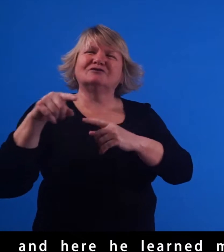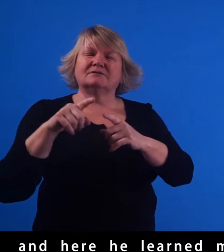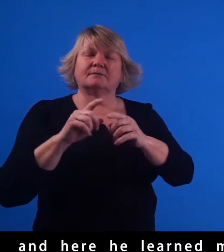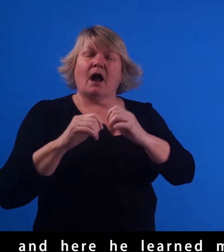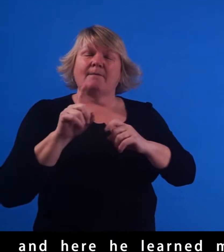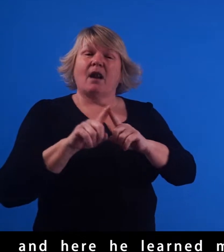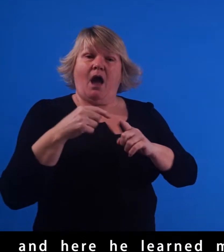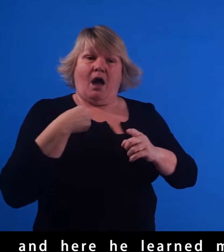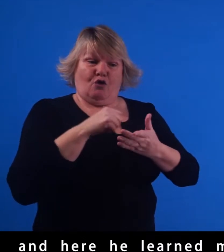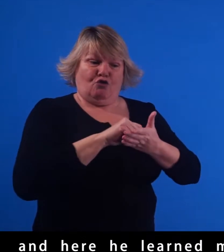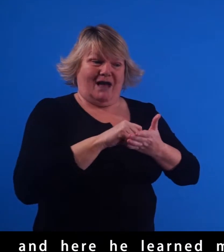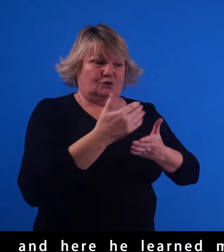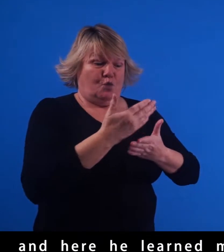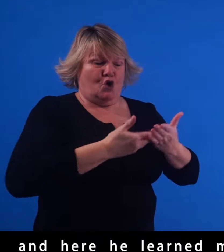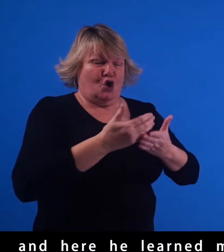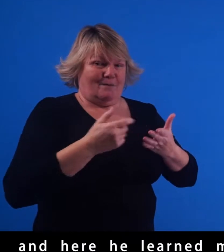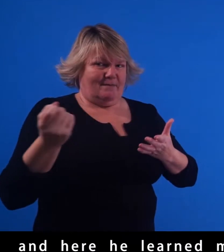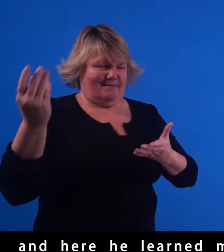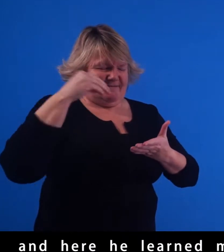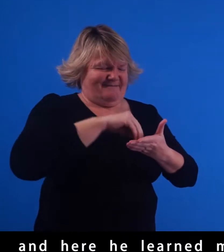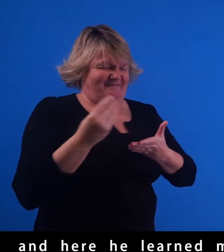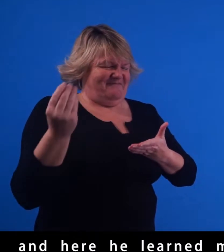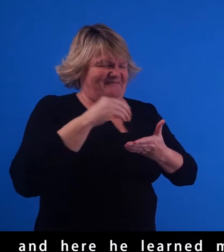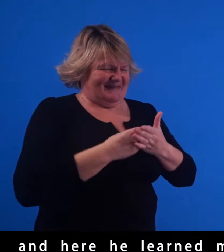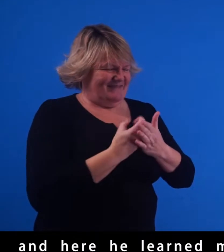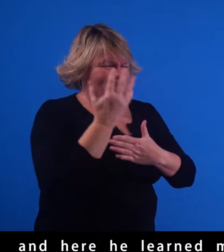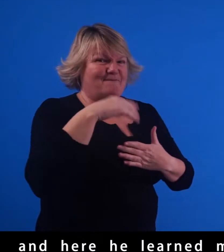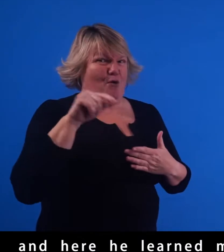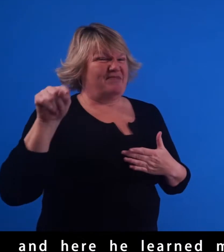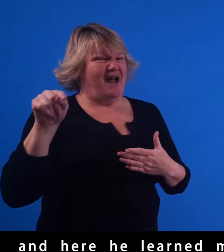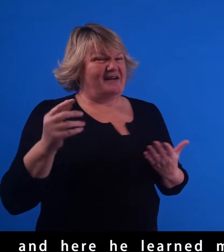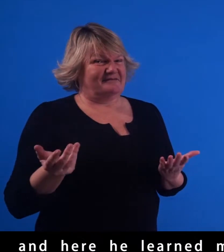legends which would later shape much of his work.